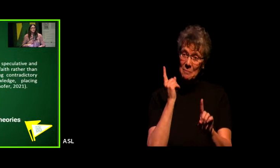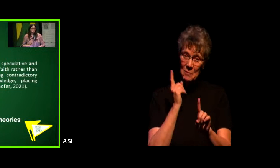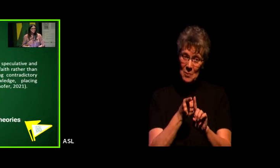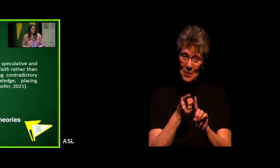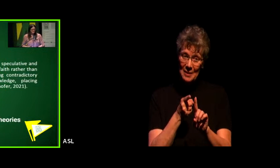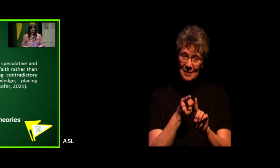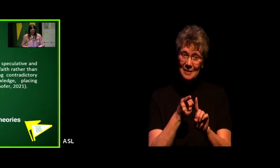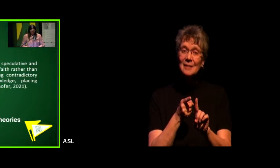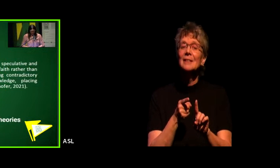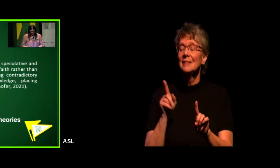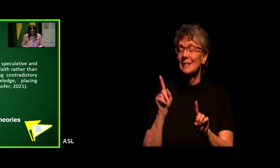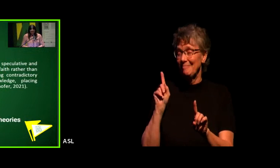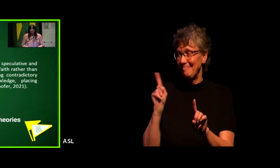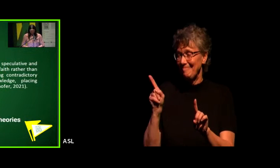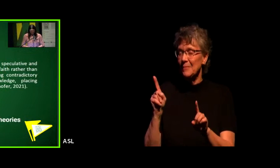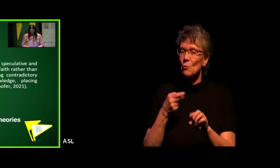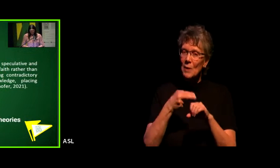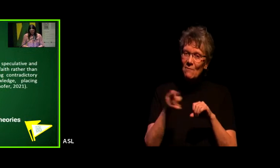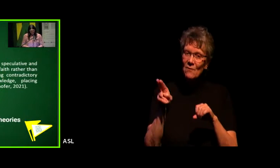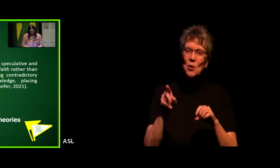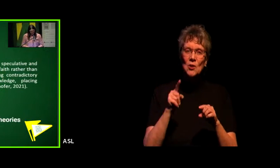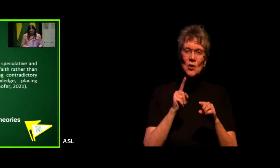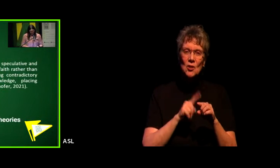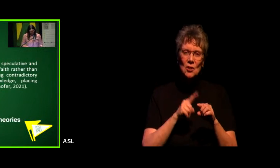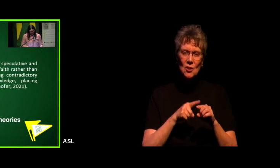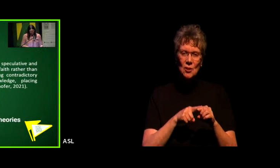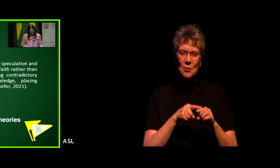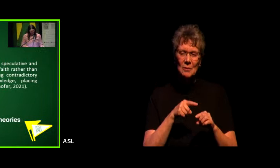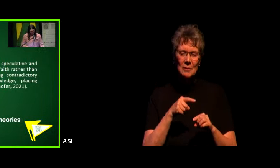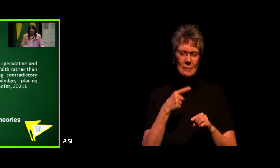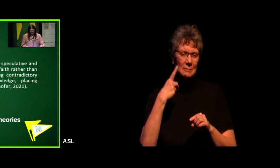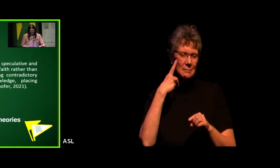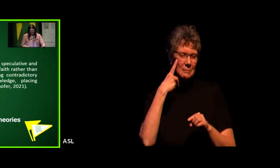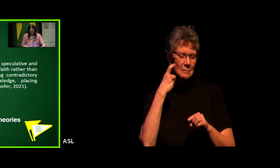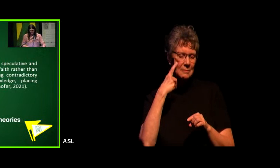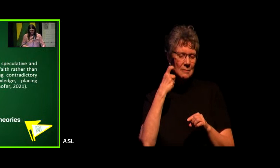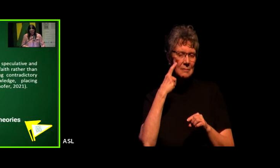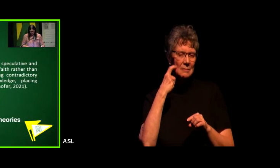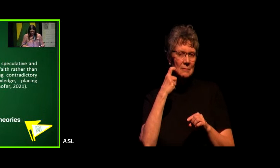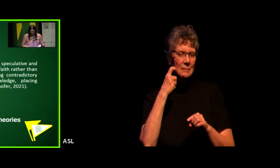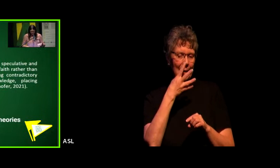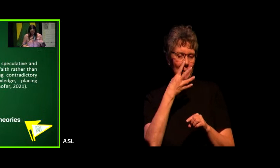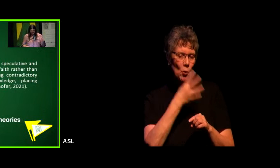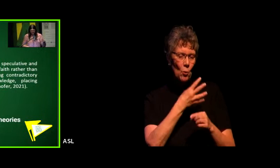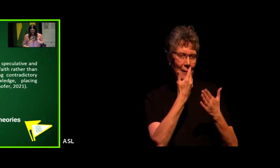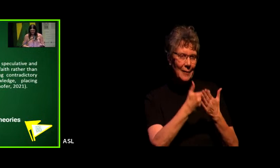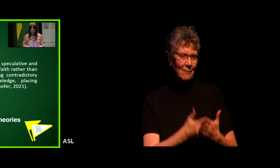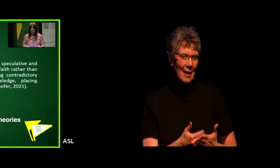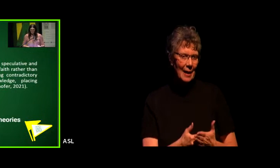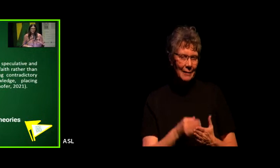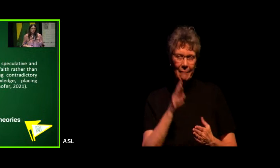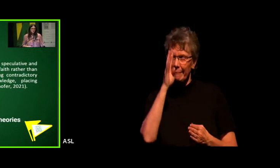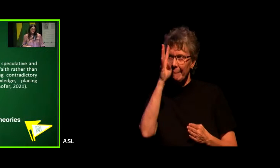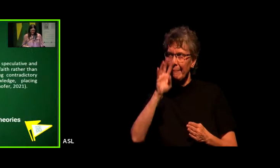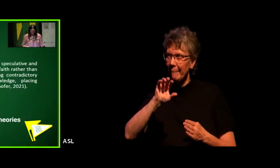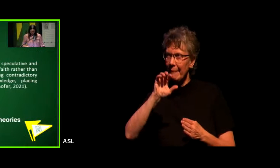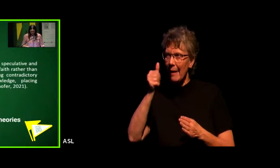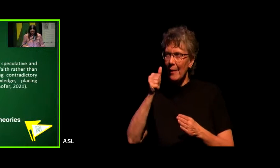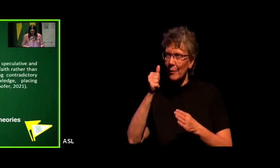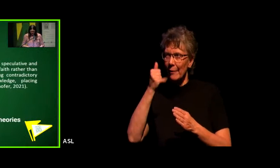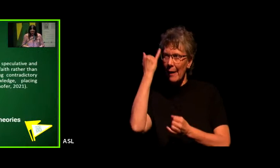archaeological conspiracy theories. And these are conspiracy theories that are heavily biased against racialized peoples and cast doubt upon their